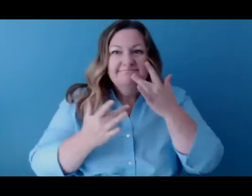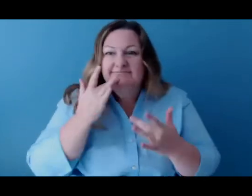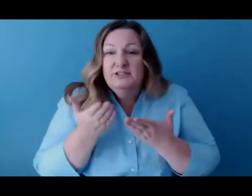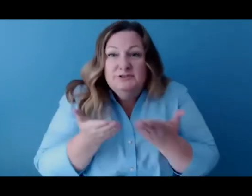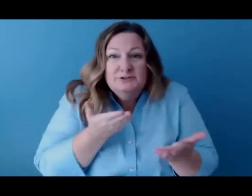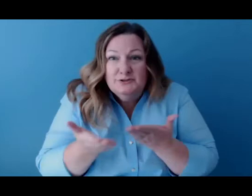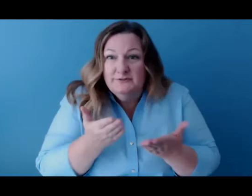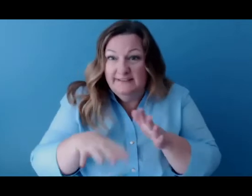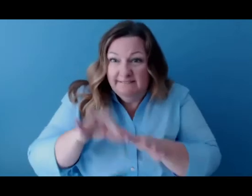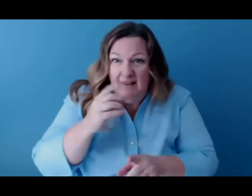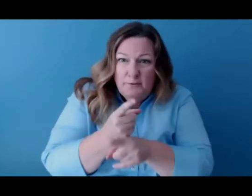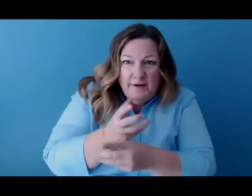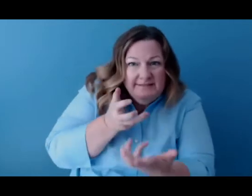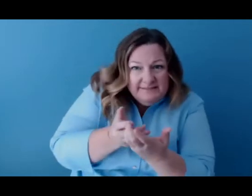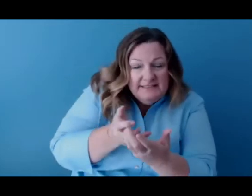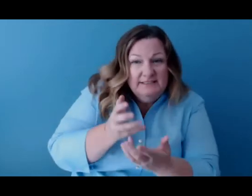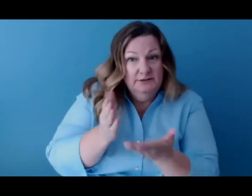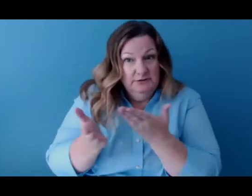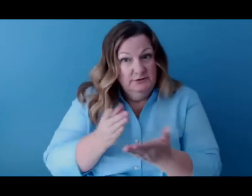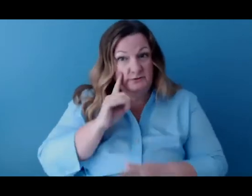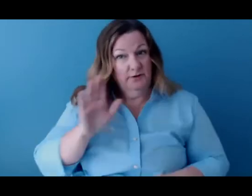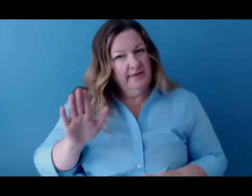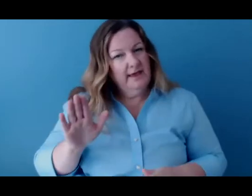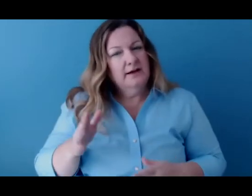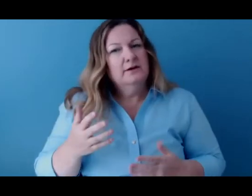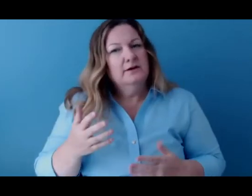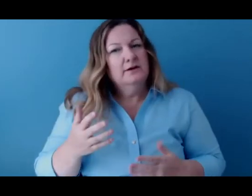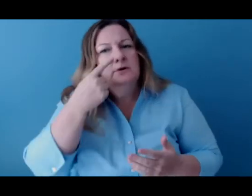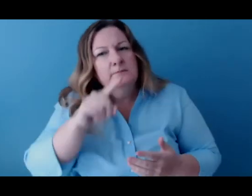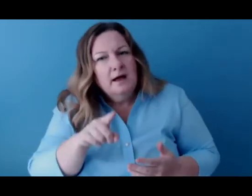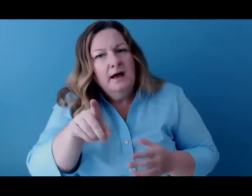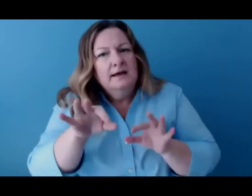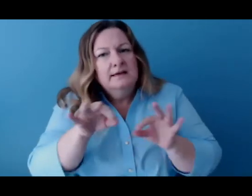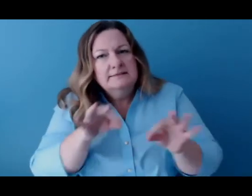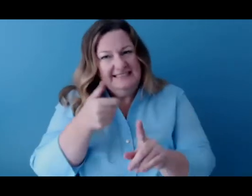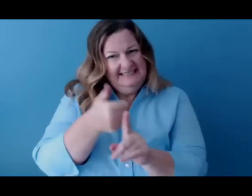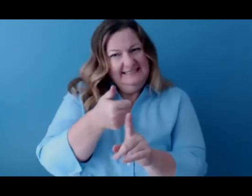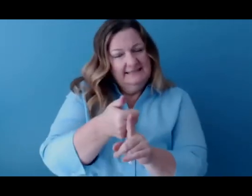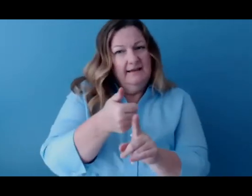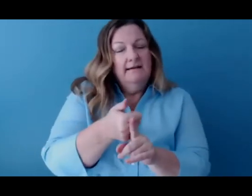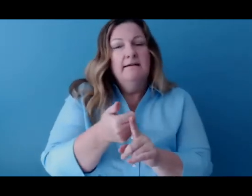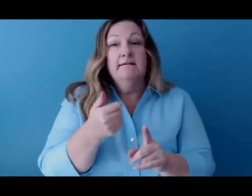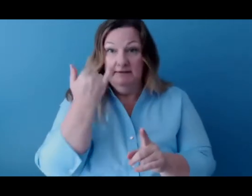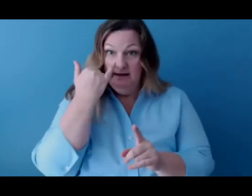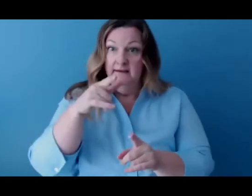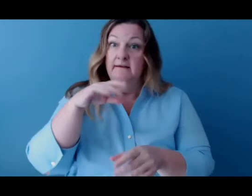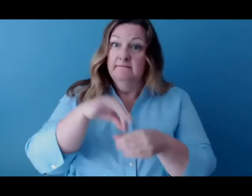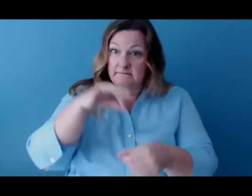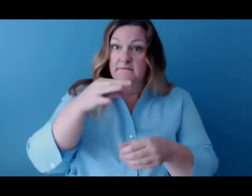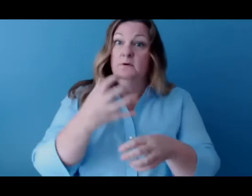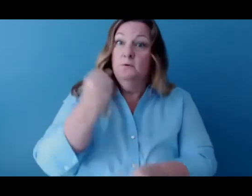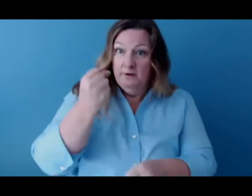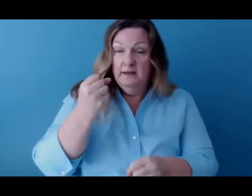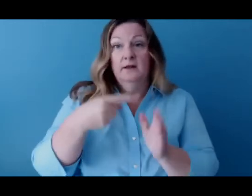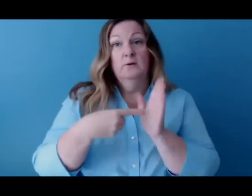services. So, you know, I want to hear from you as a candidate, and if you were elected to represent us in